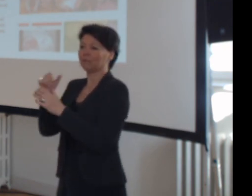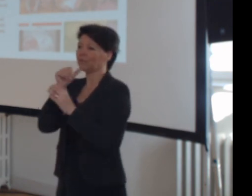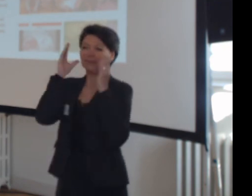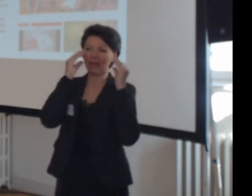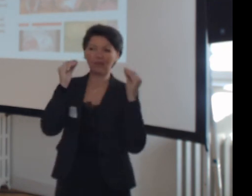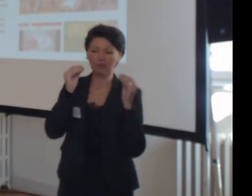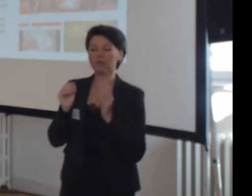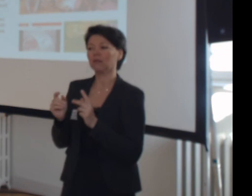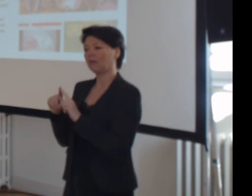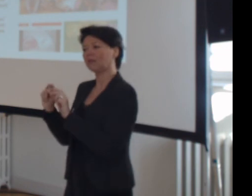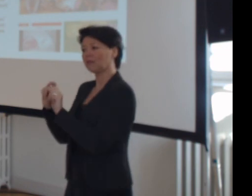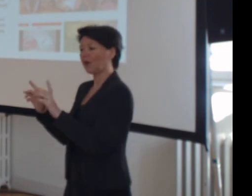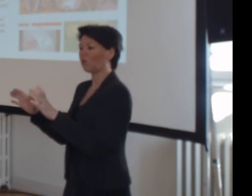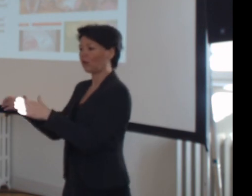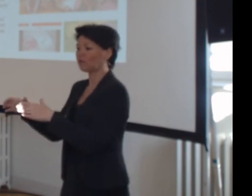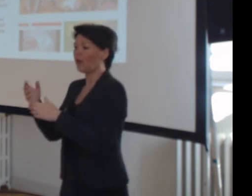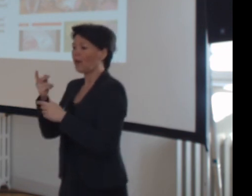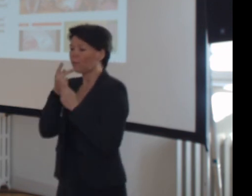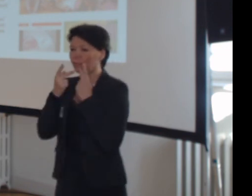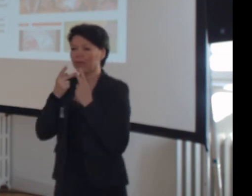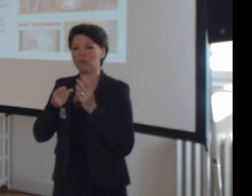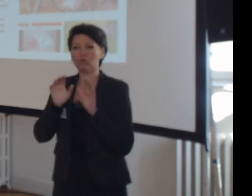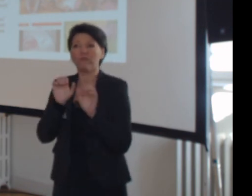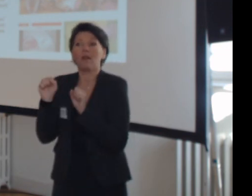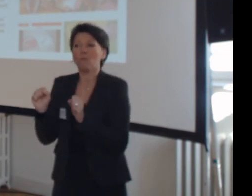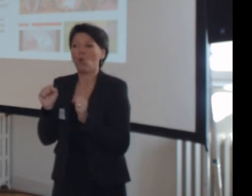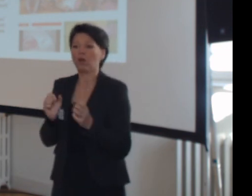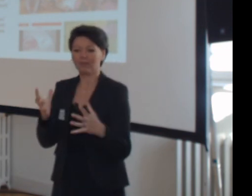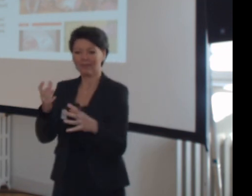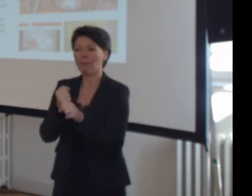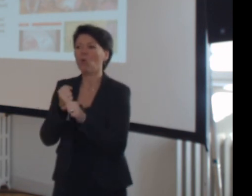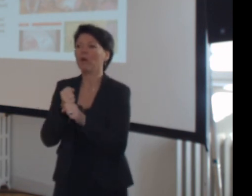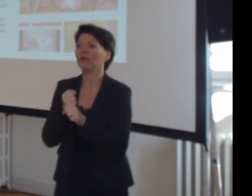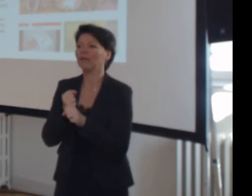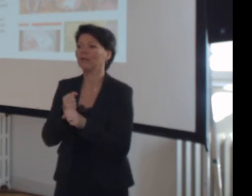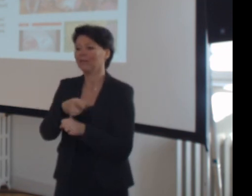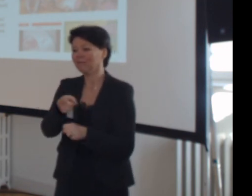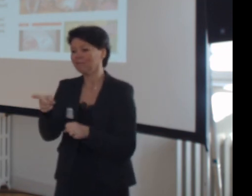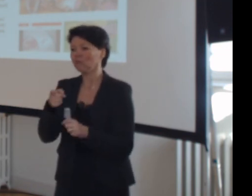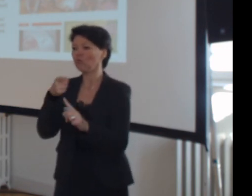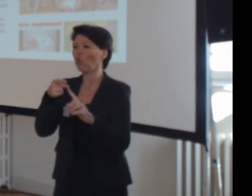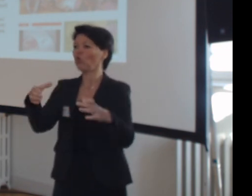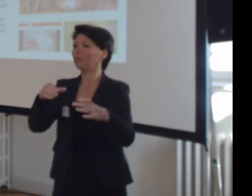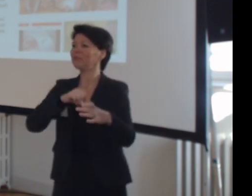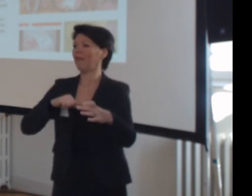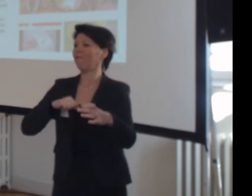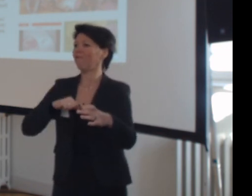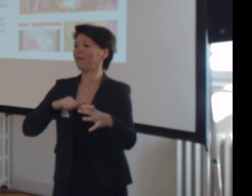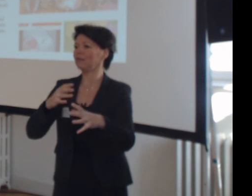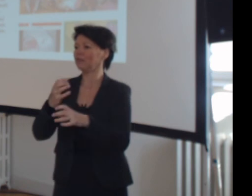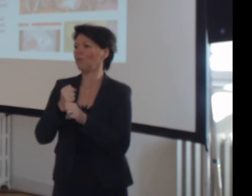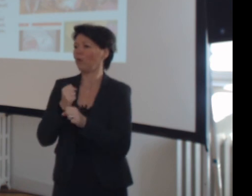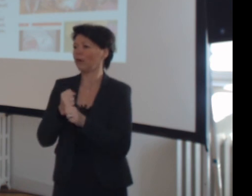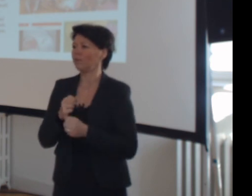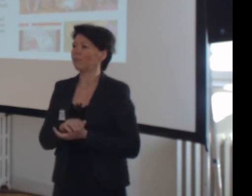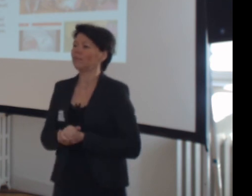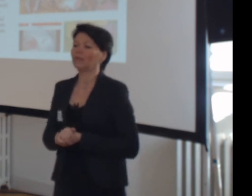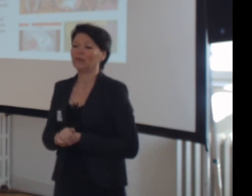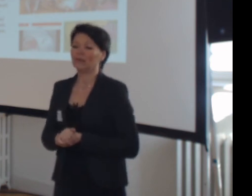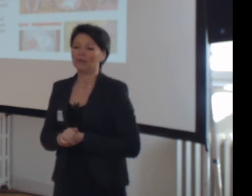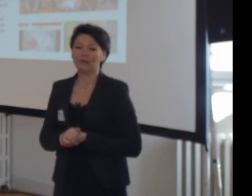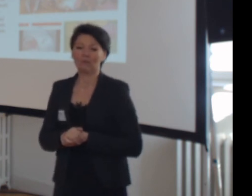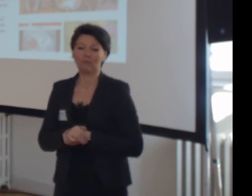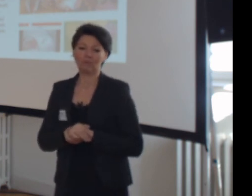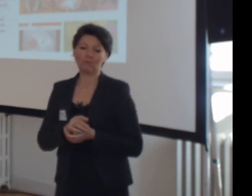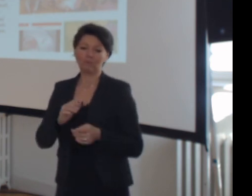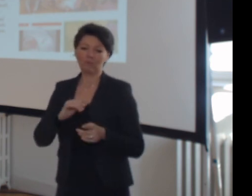to work as much as possible with the target group, people from the target group themselves. We just ask, we have like a resonance